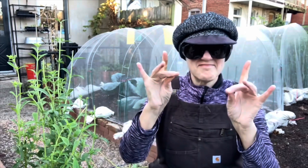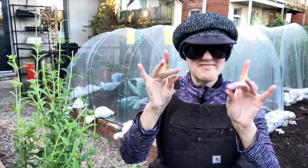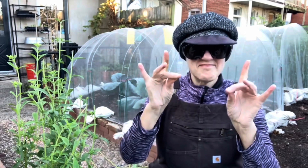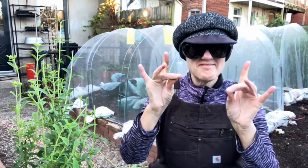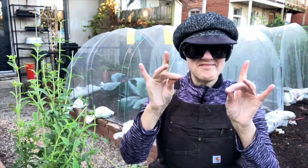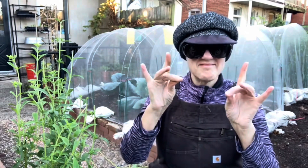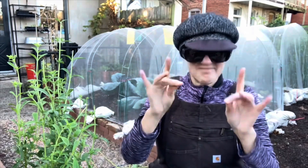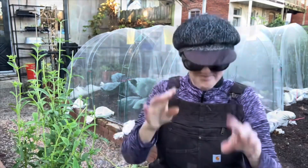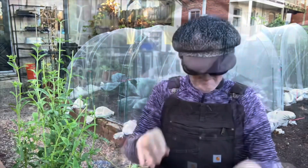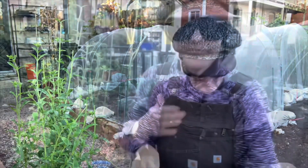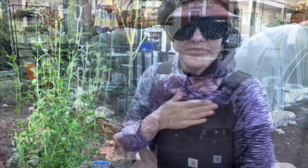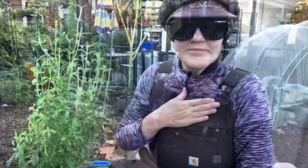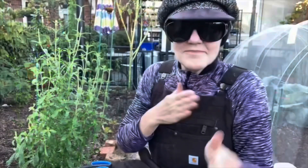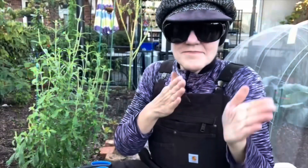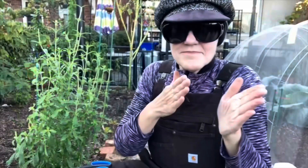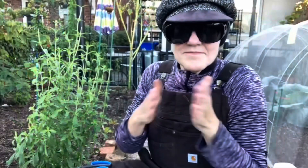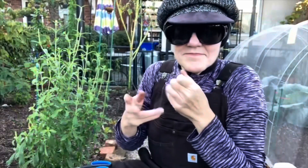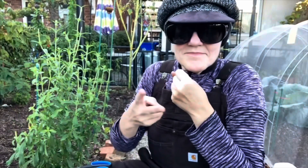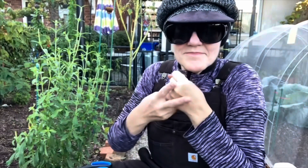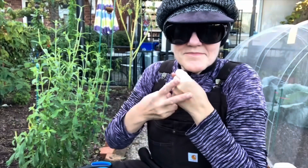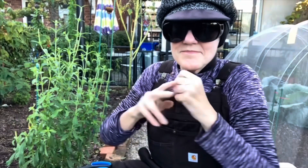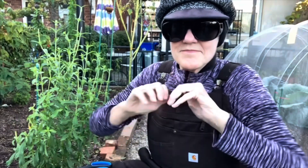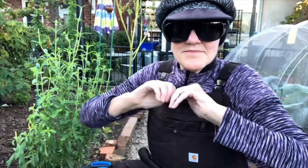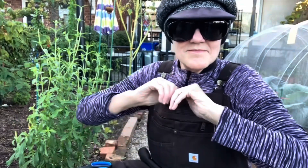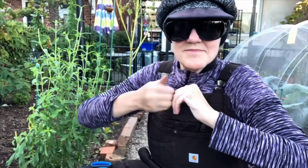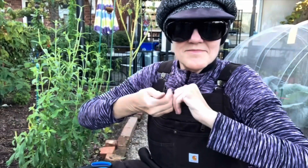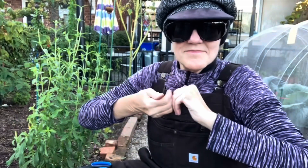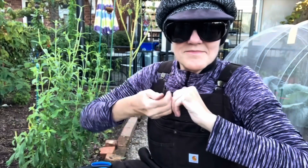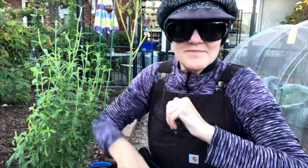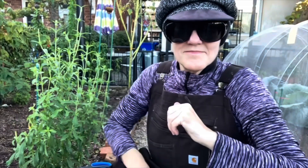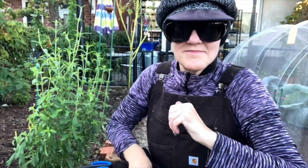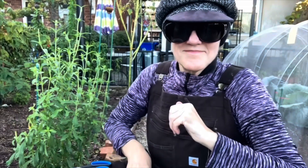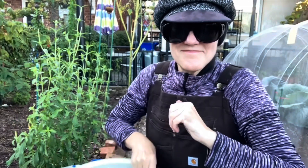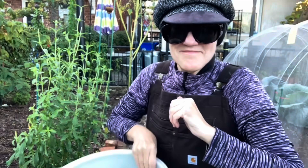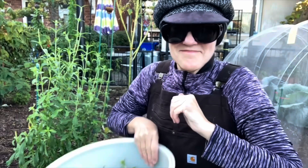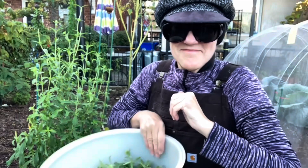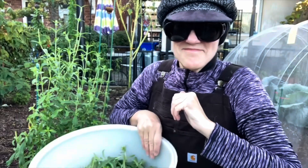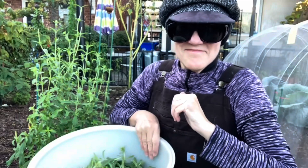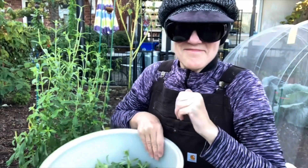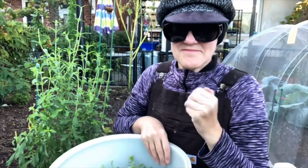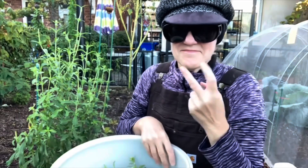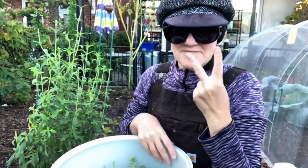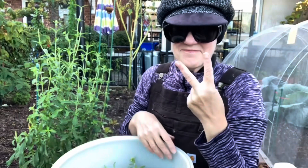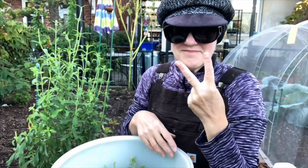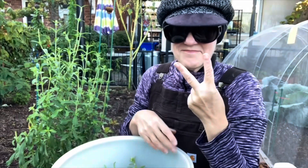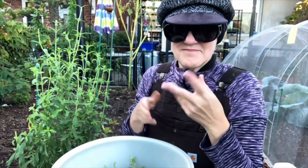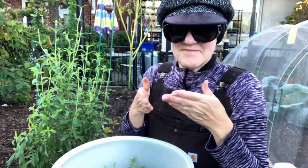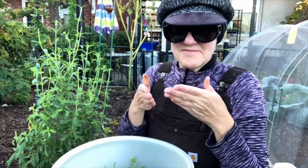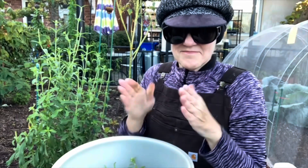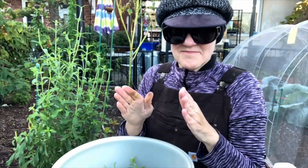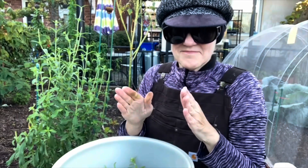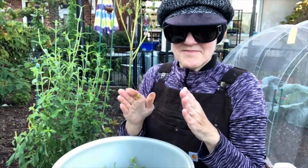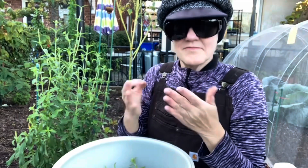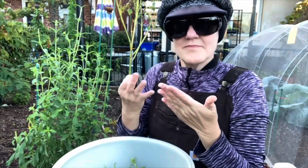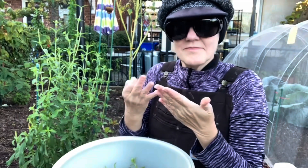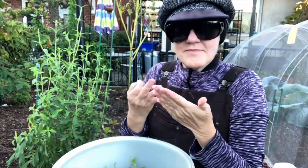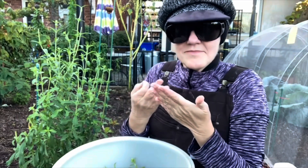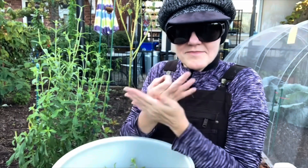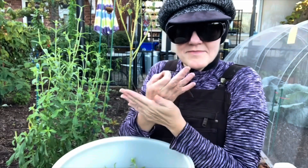It's sticky. Now my plan is to preserve the stevia 2 ways.